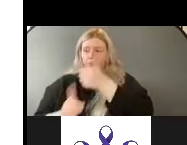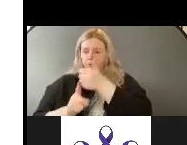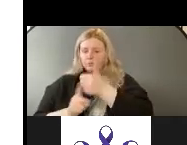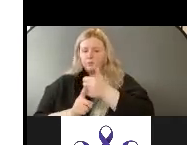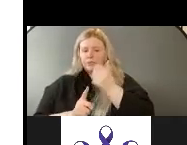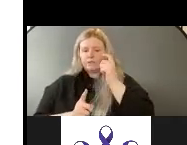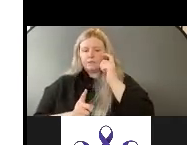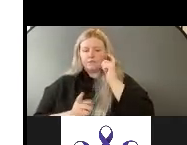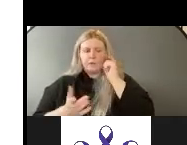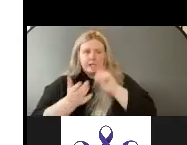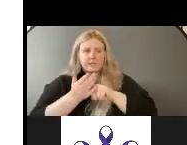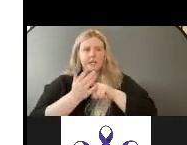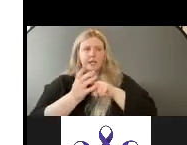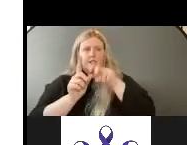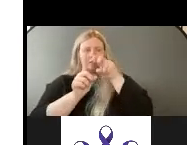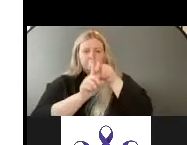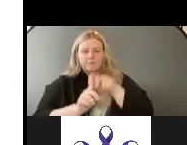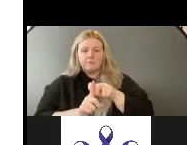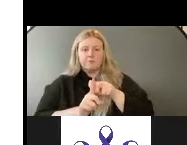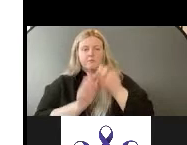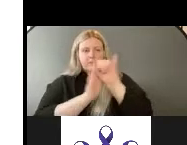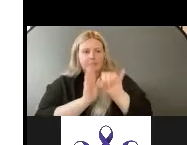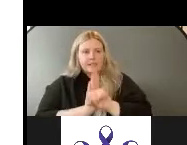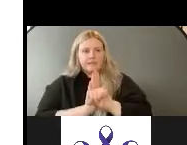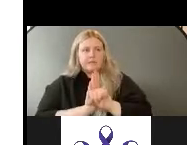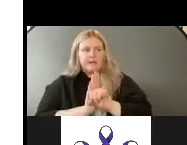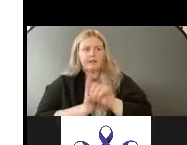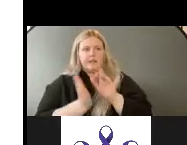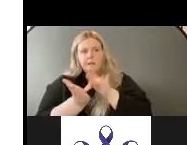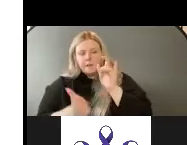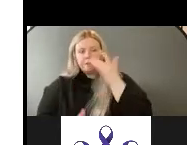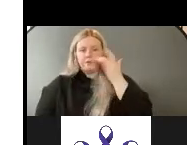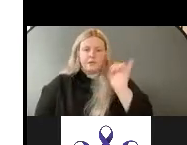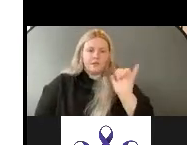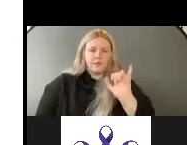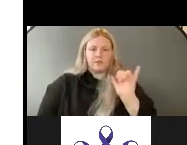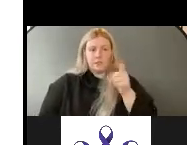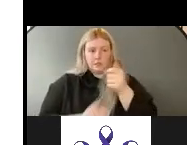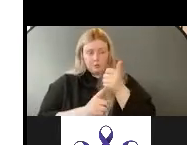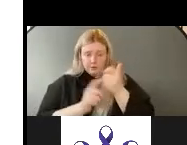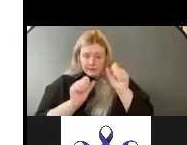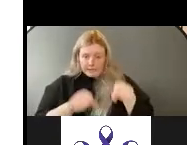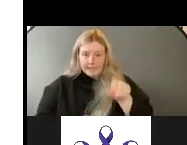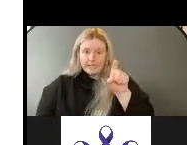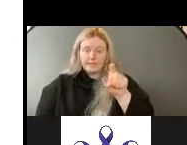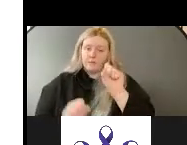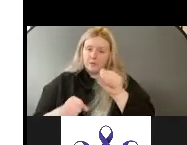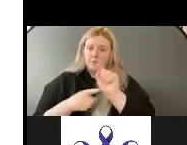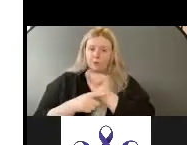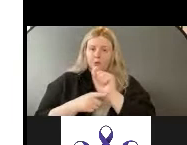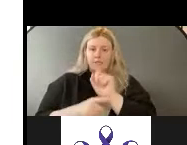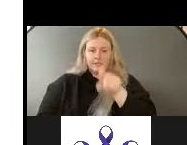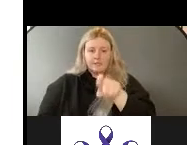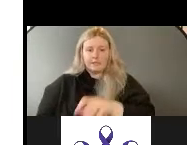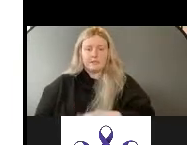signs of abuse and neglect and indications of an escalating situation. We also know there's little or no risk